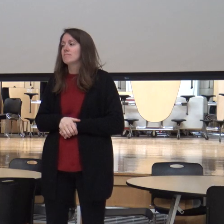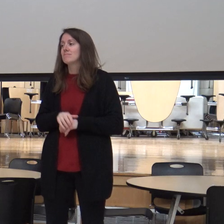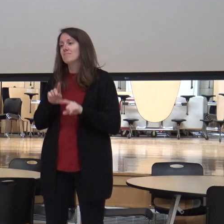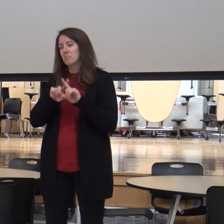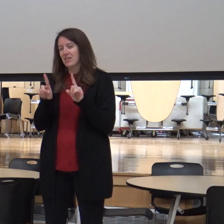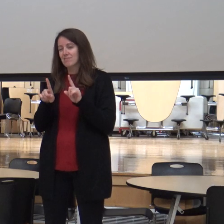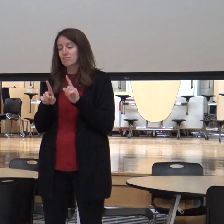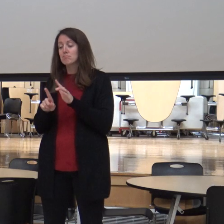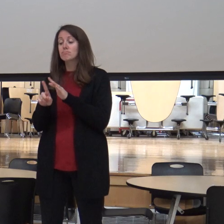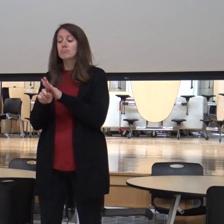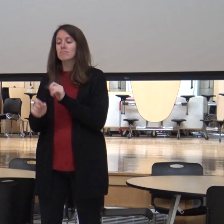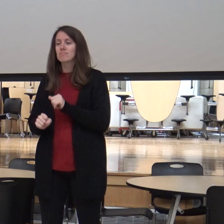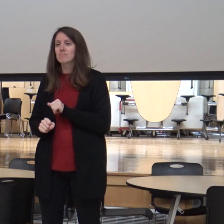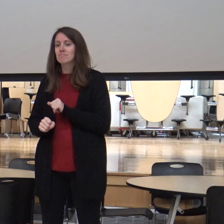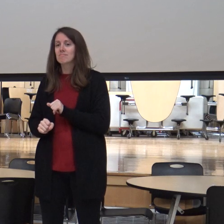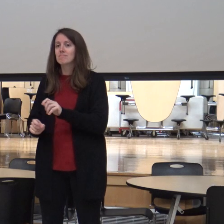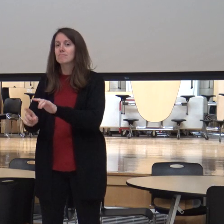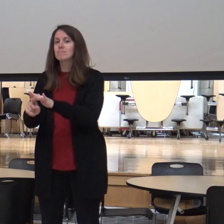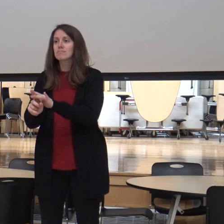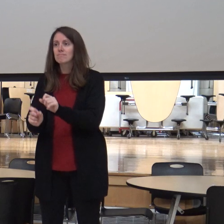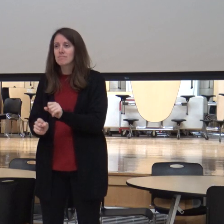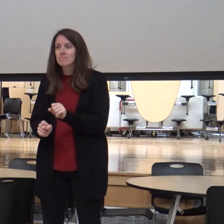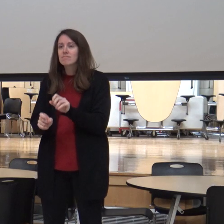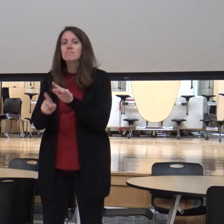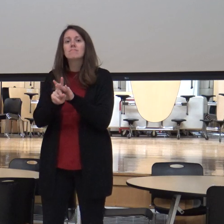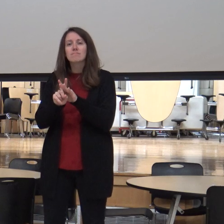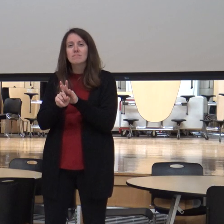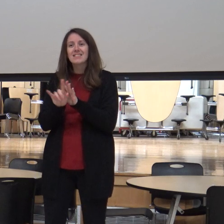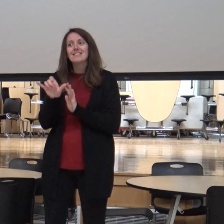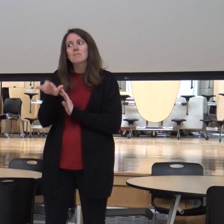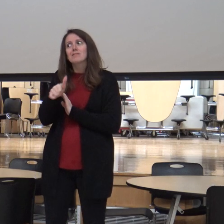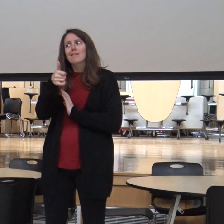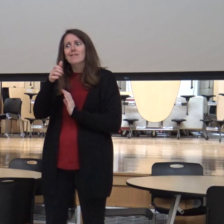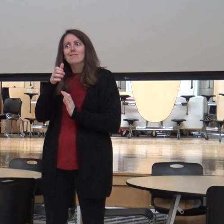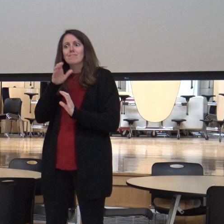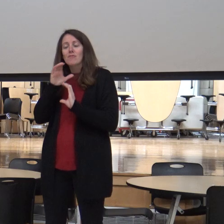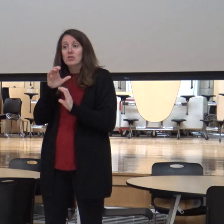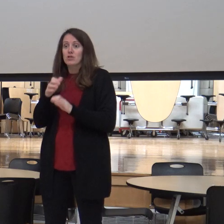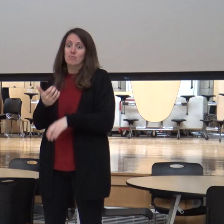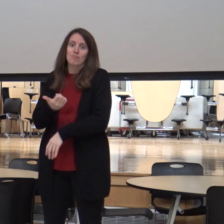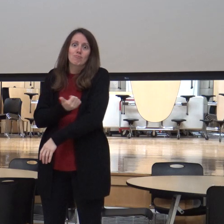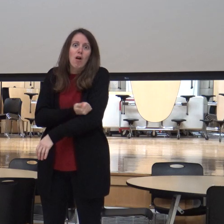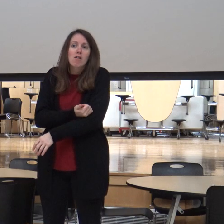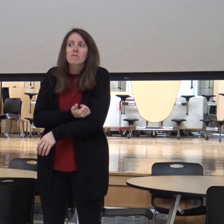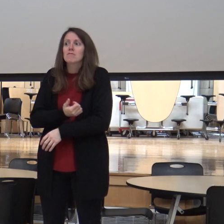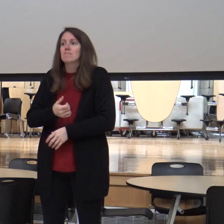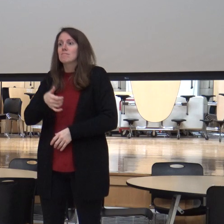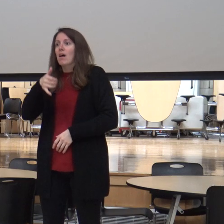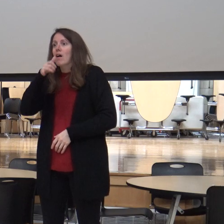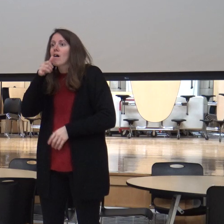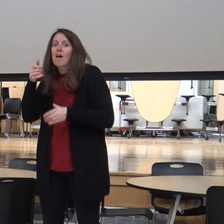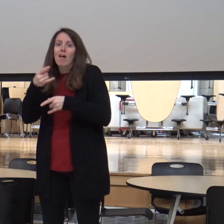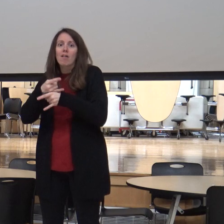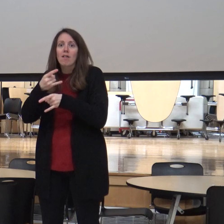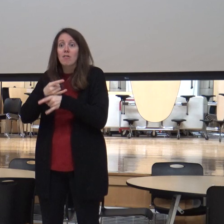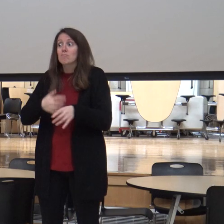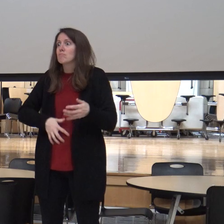But bringing it up once in a while, just like we talked about other things with our kids. Drugs, alcohol, pregnancy,